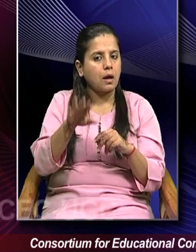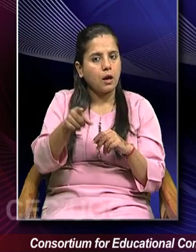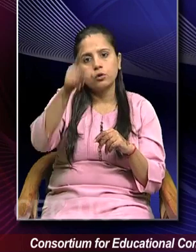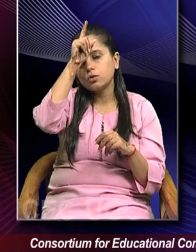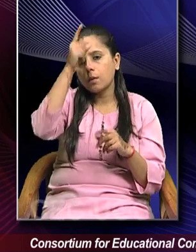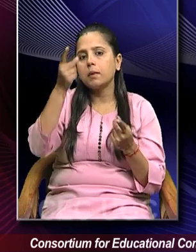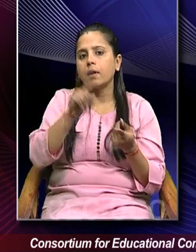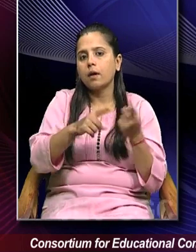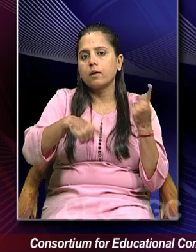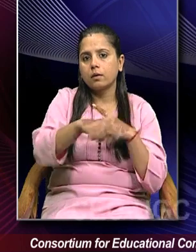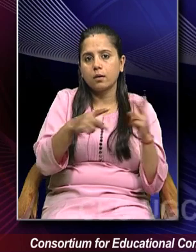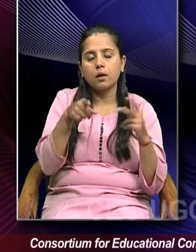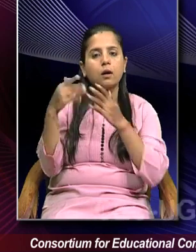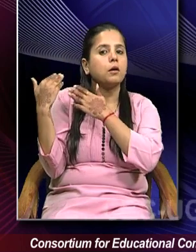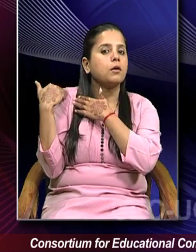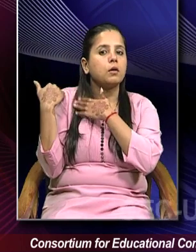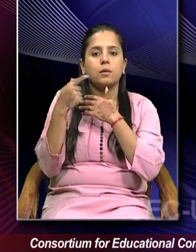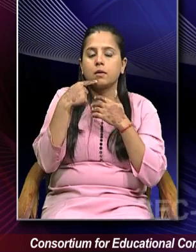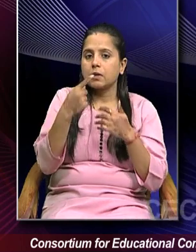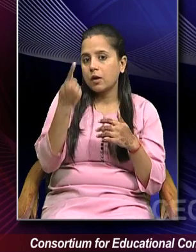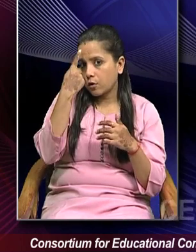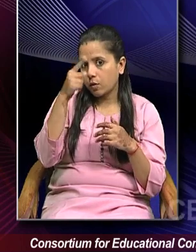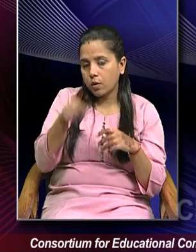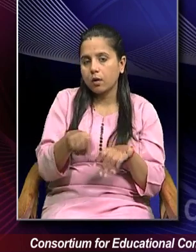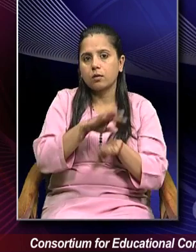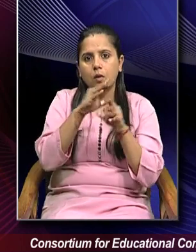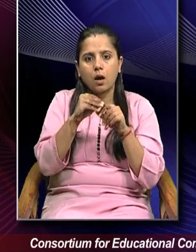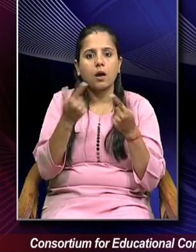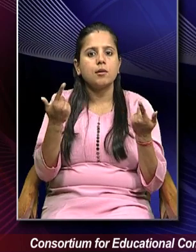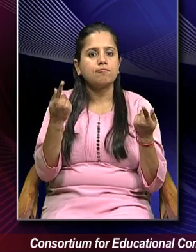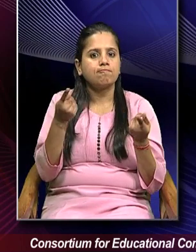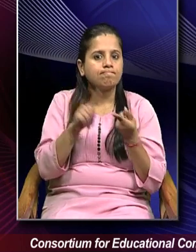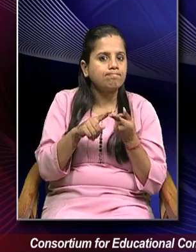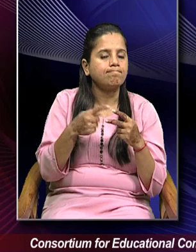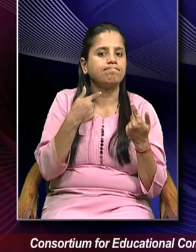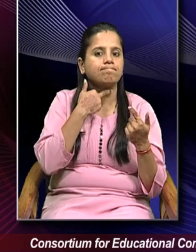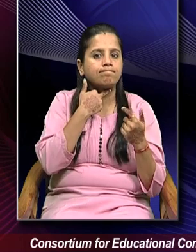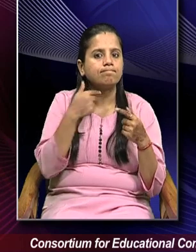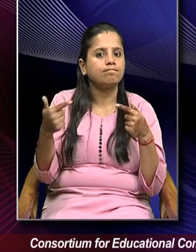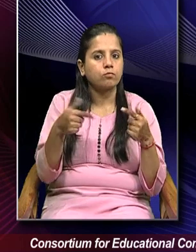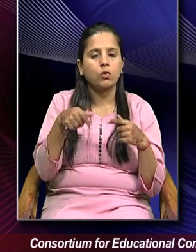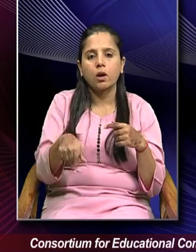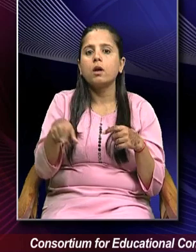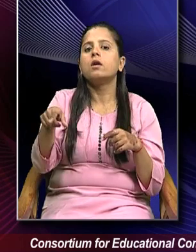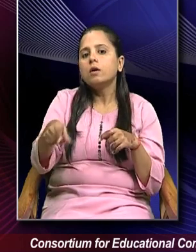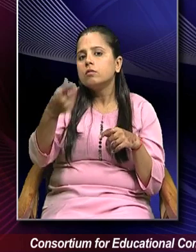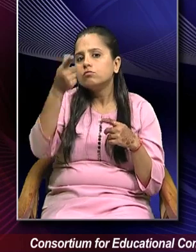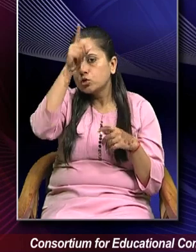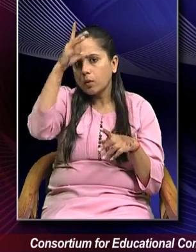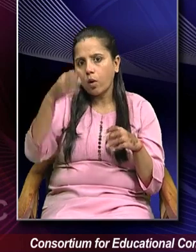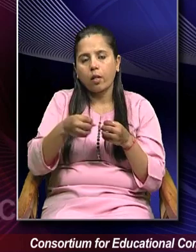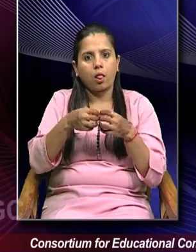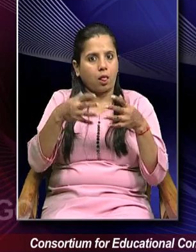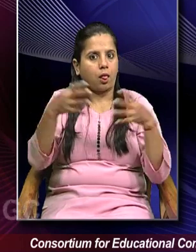Germany responsible in terms of creating conflicts at that point of time and how Germany wanted to expand itself. They